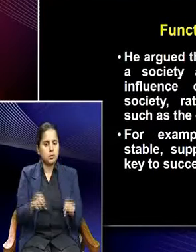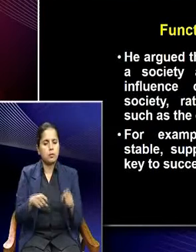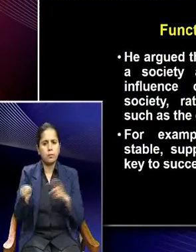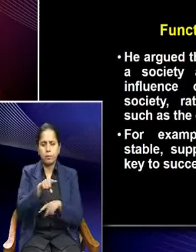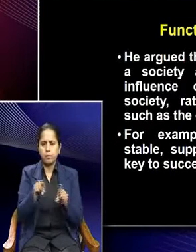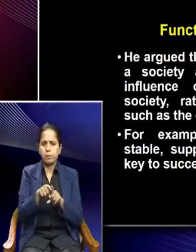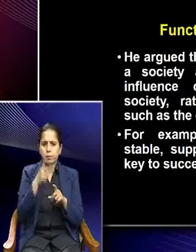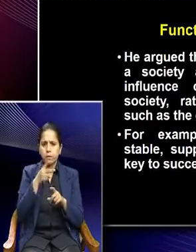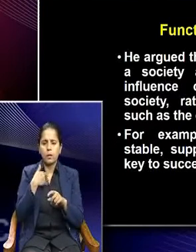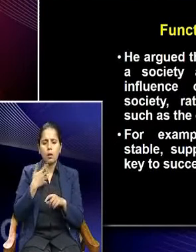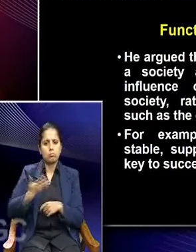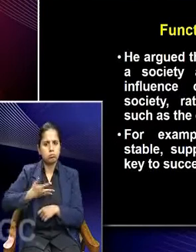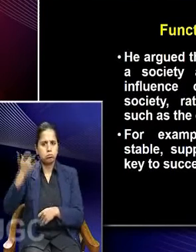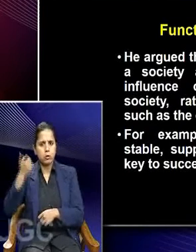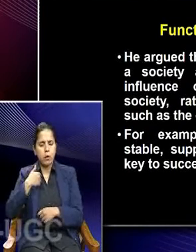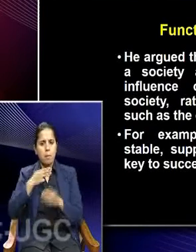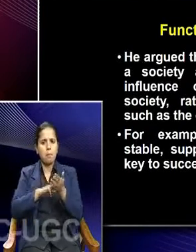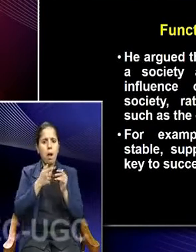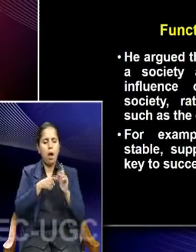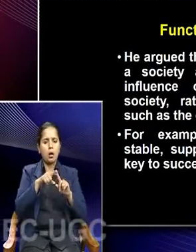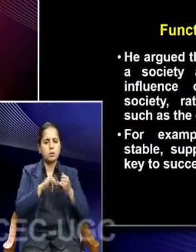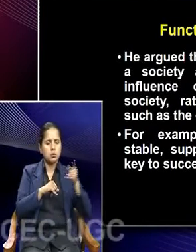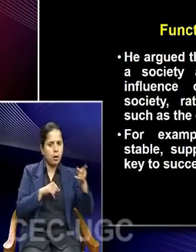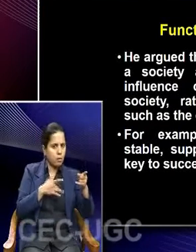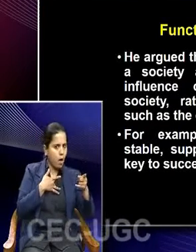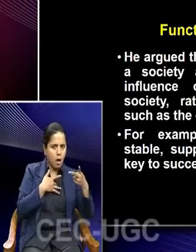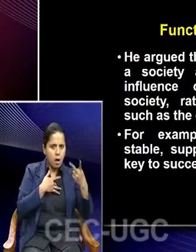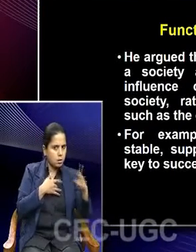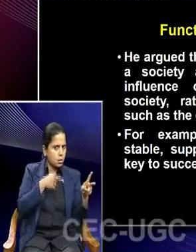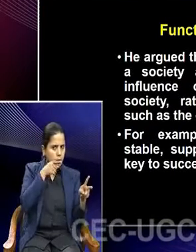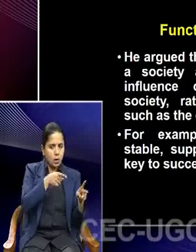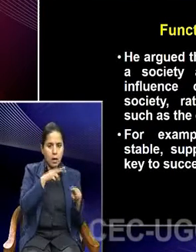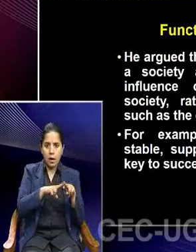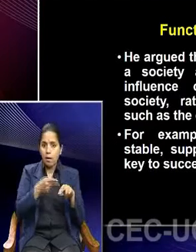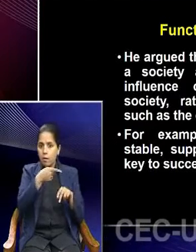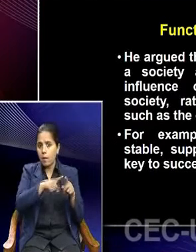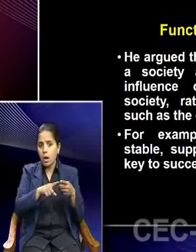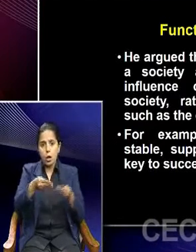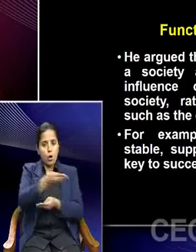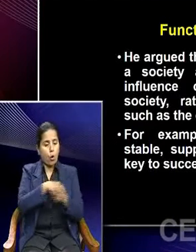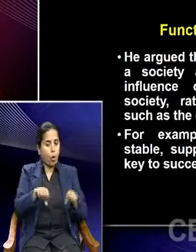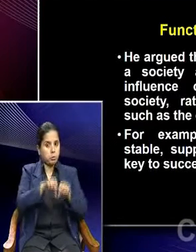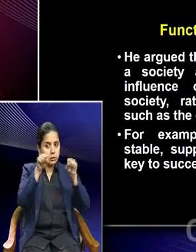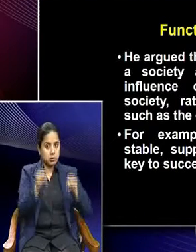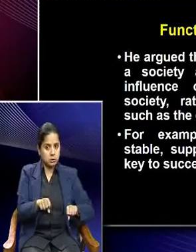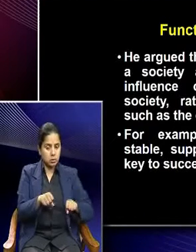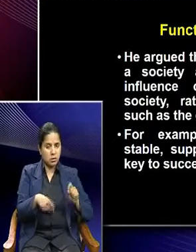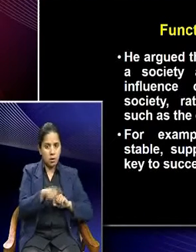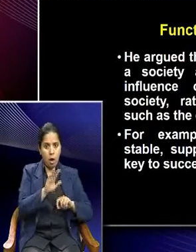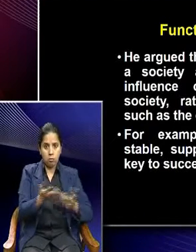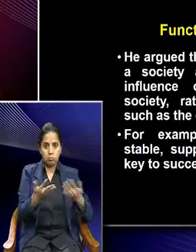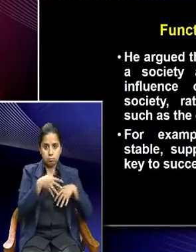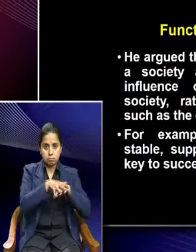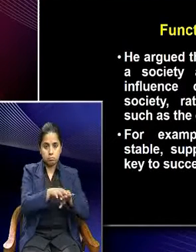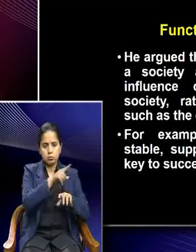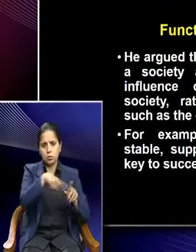of taking us away from Marx, where Marx says that if the economic system is kind of integrated, there